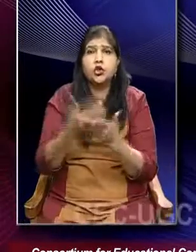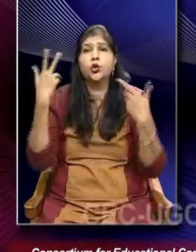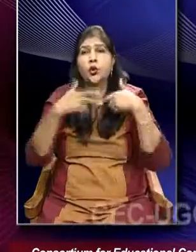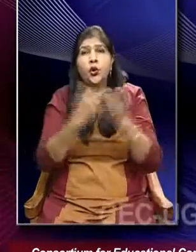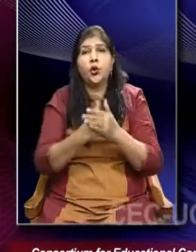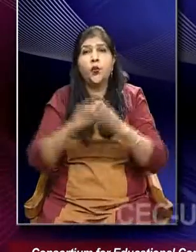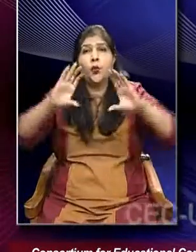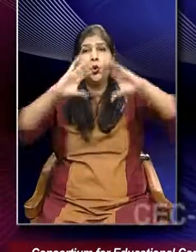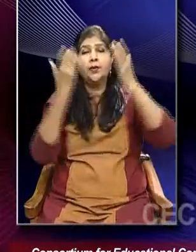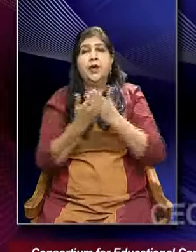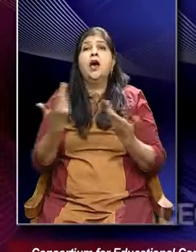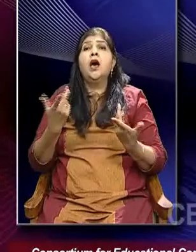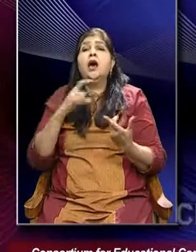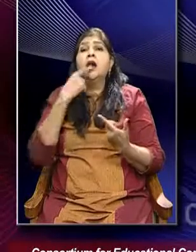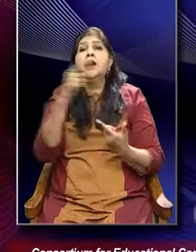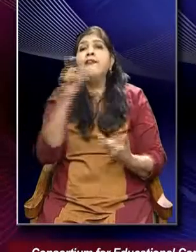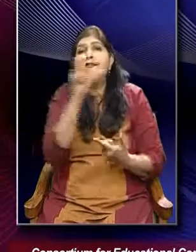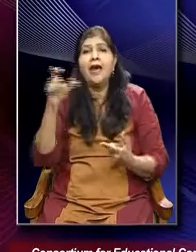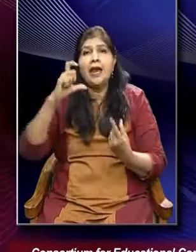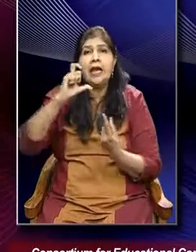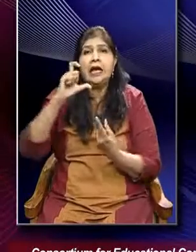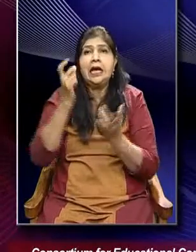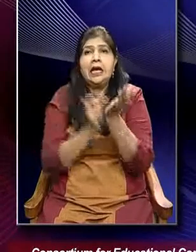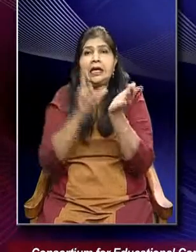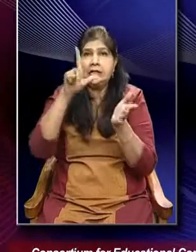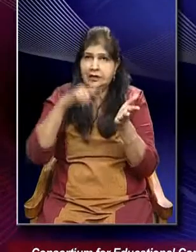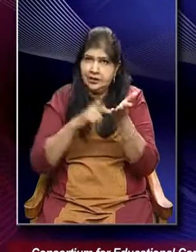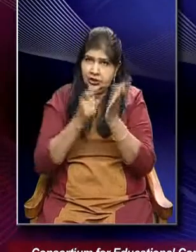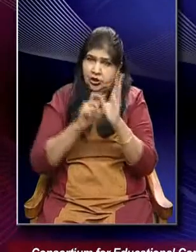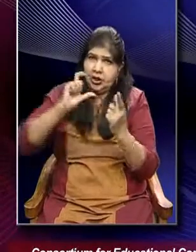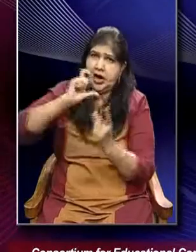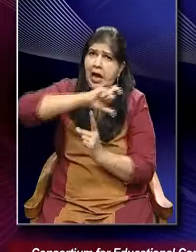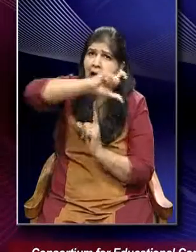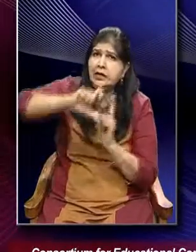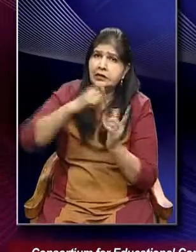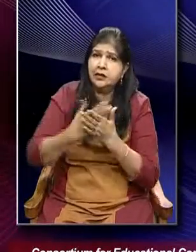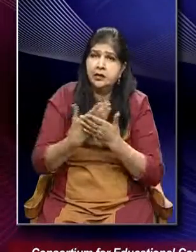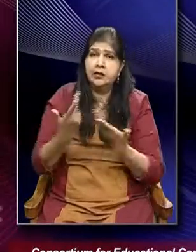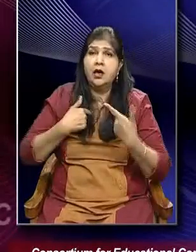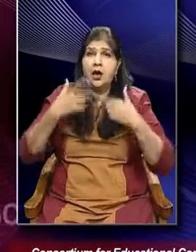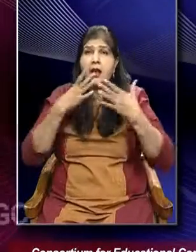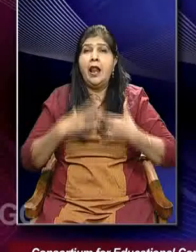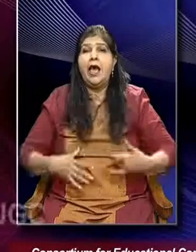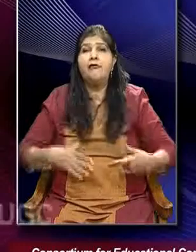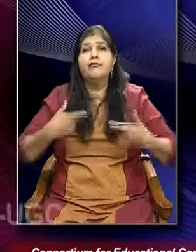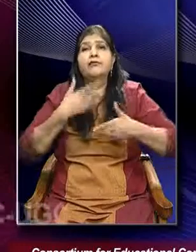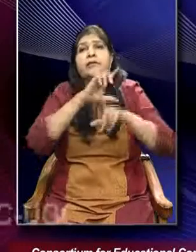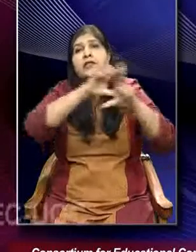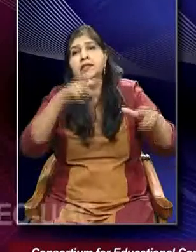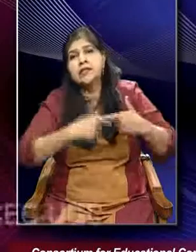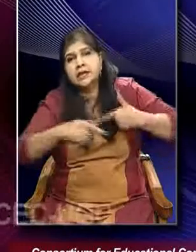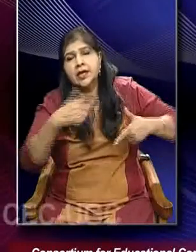do we define culture? Culture implies a way of life. As